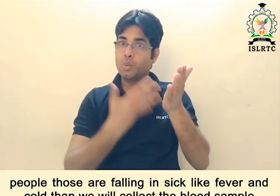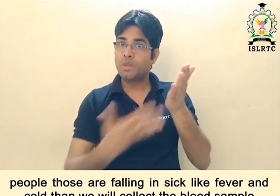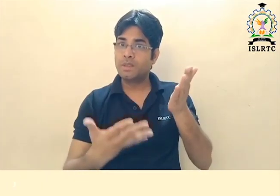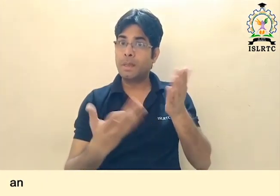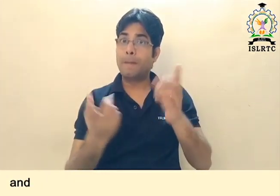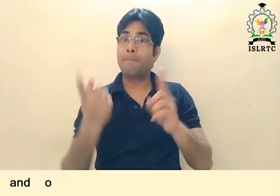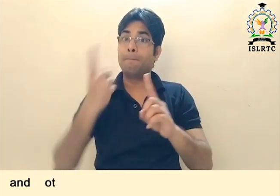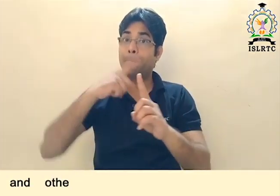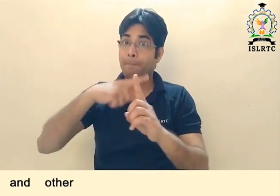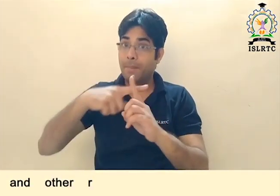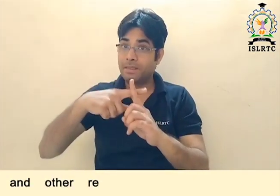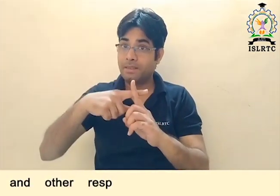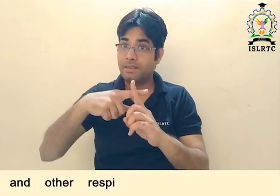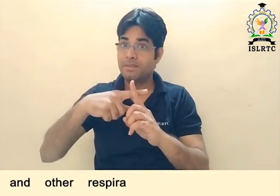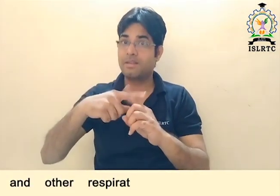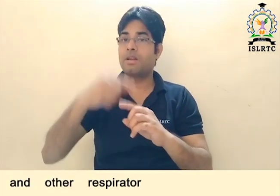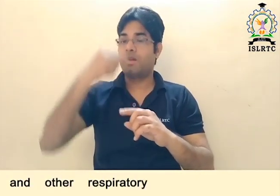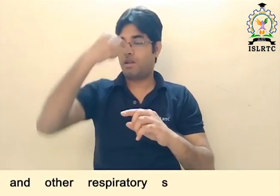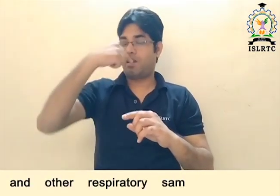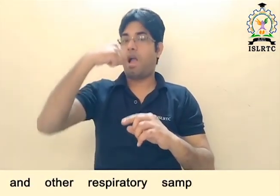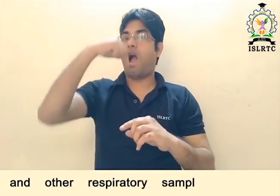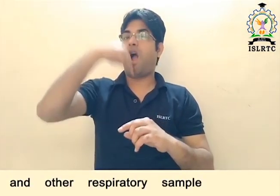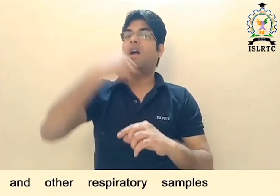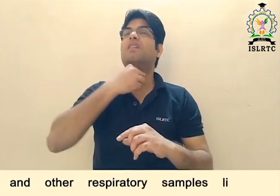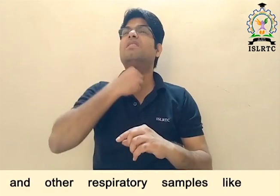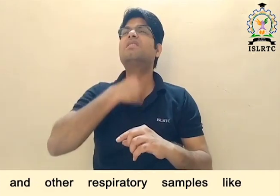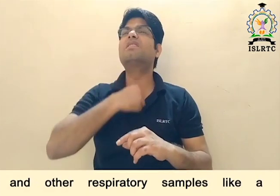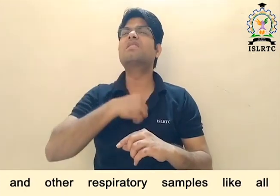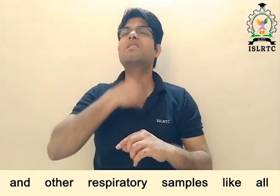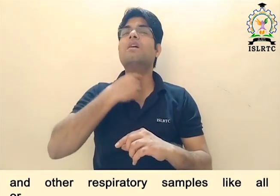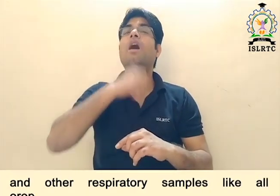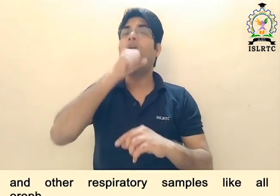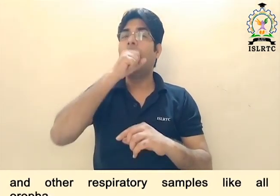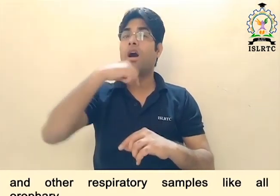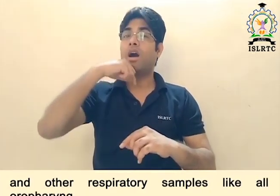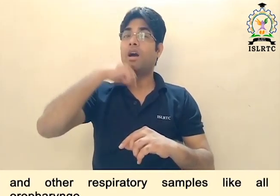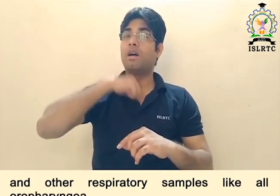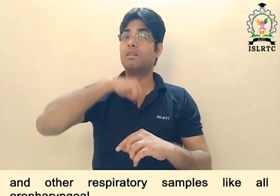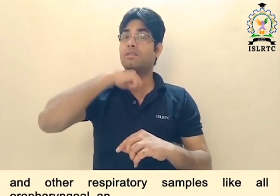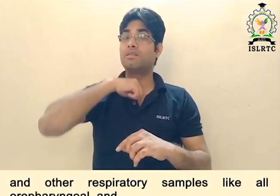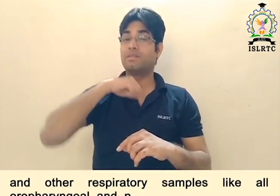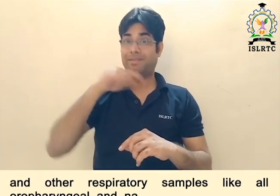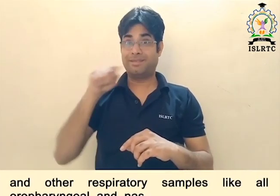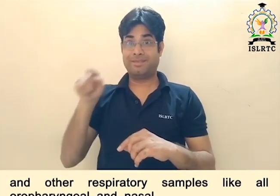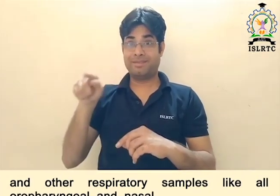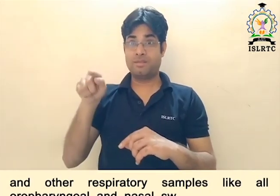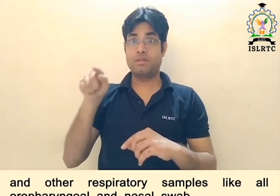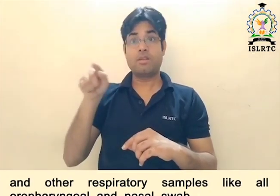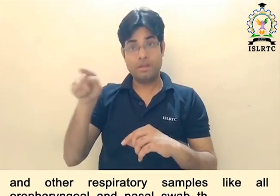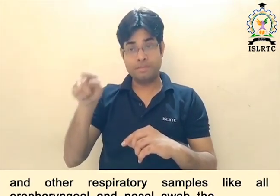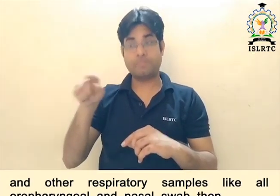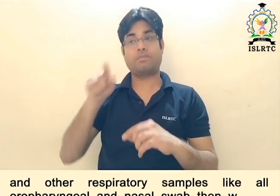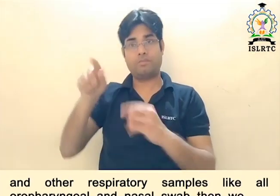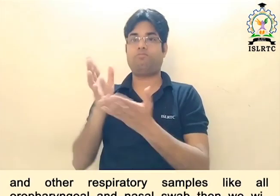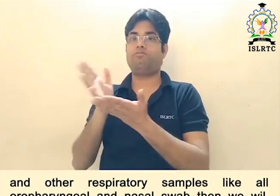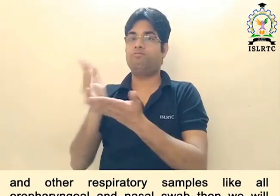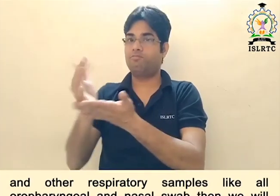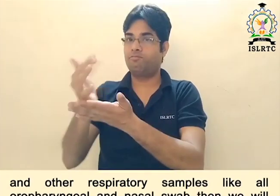samples and other respiratory samples like oropharyngeal and nasal swab, when we will collect from